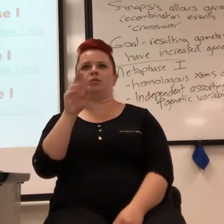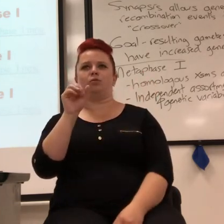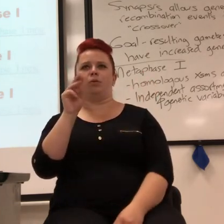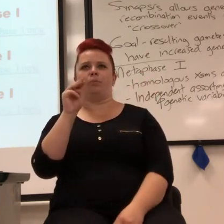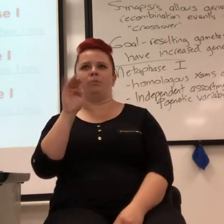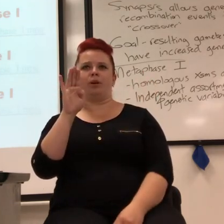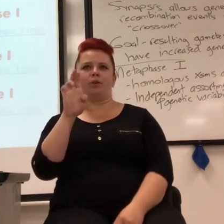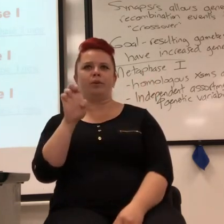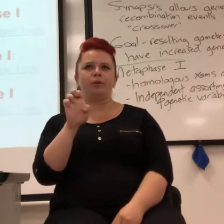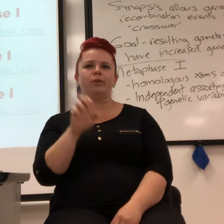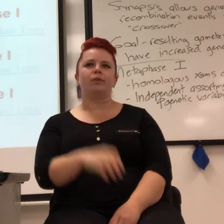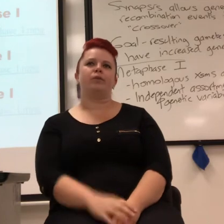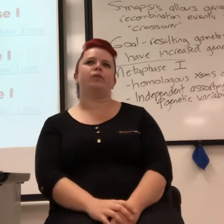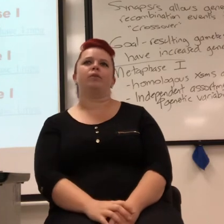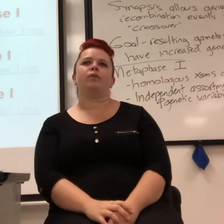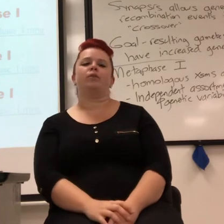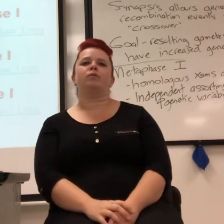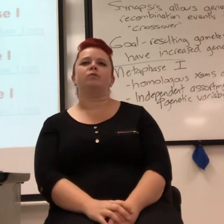centromere.